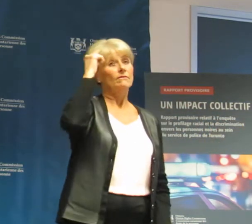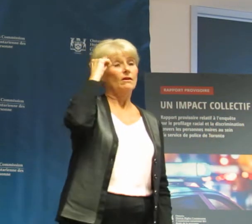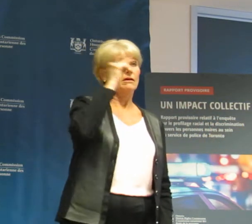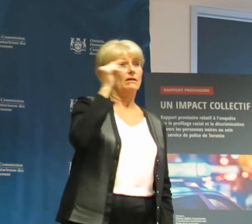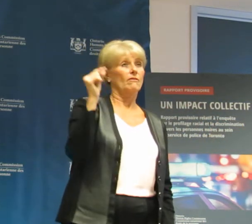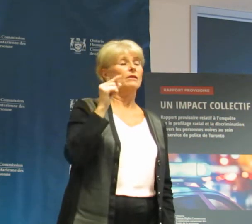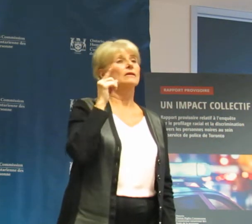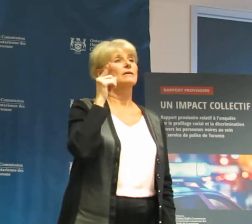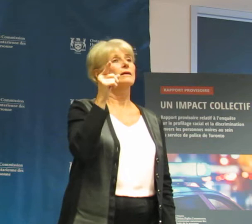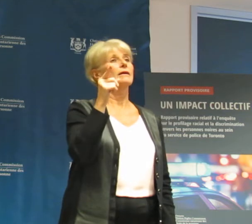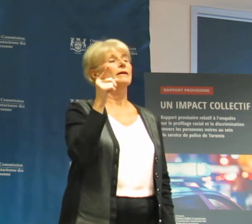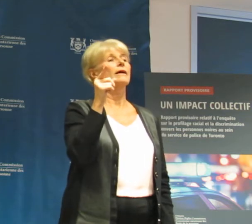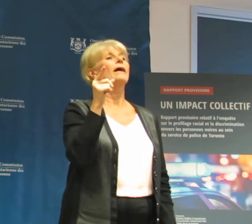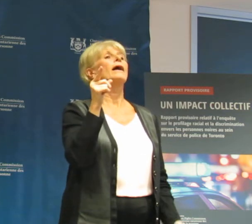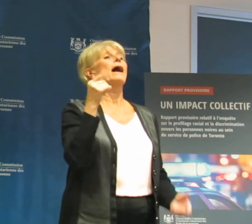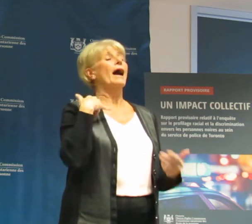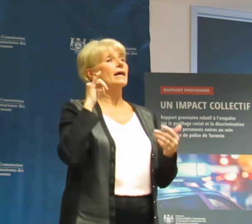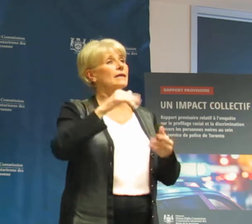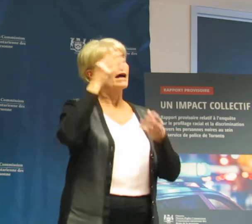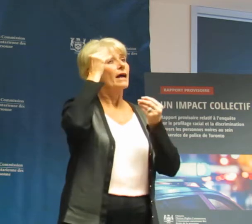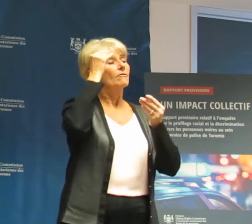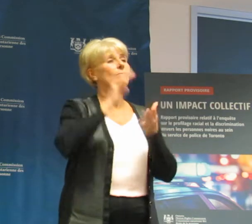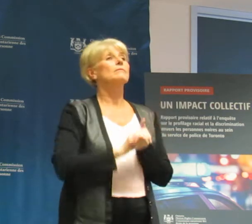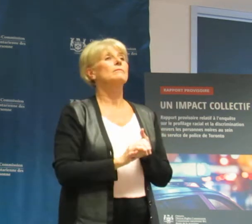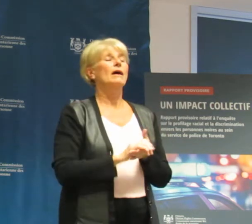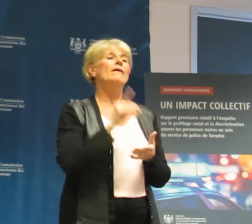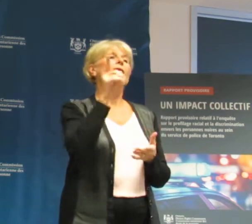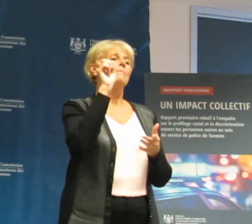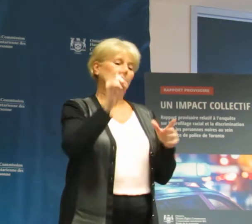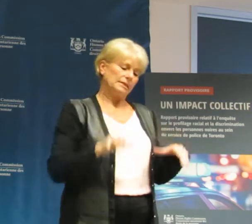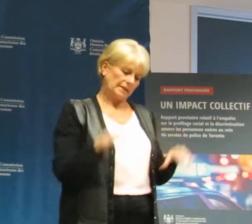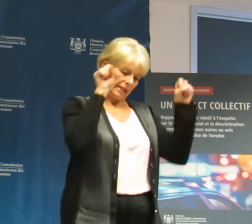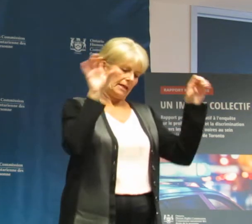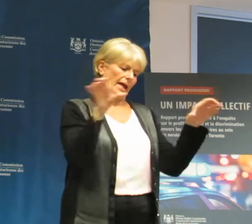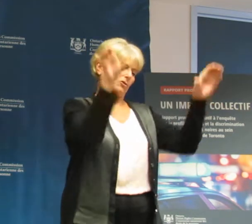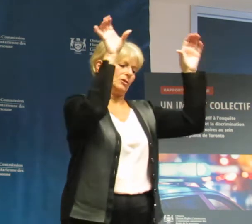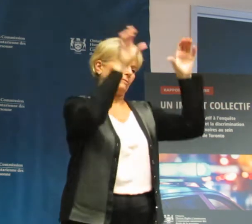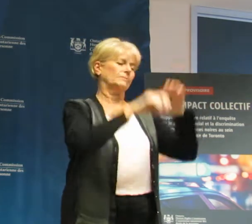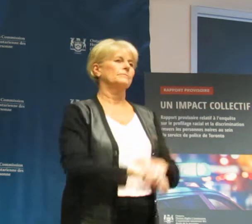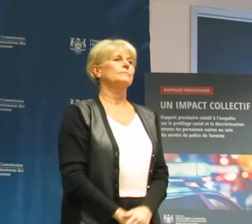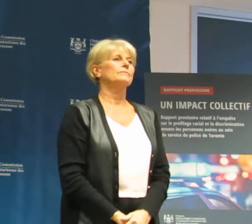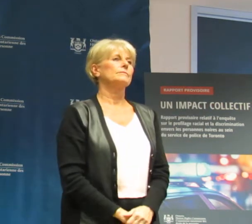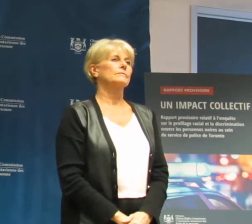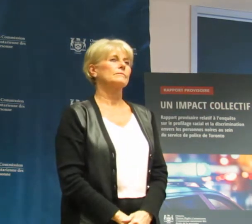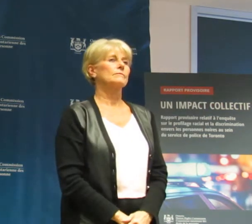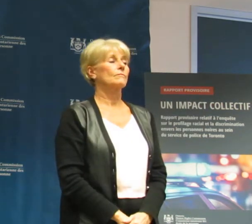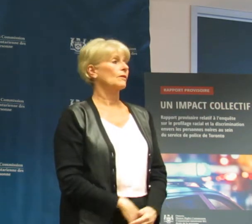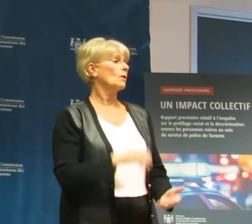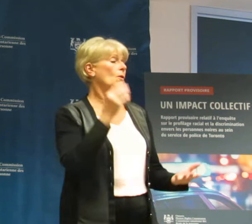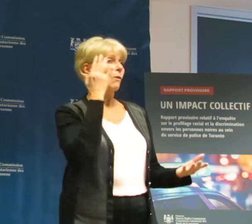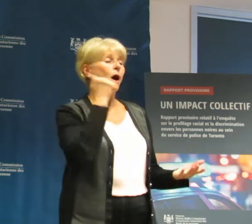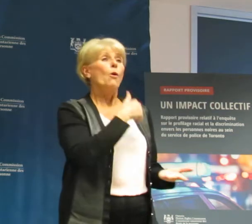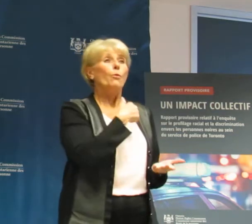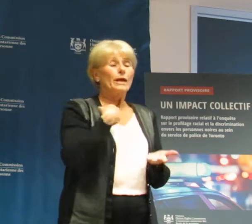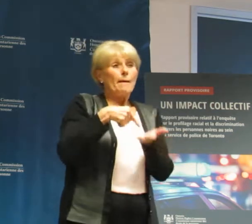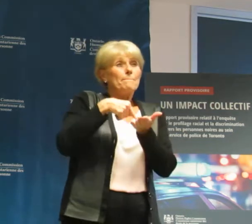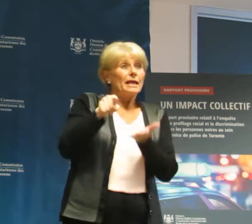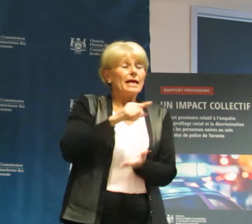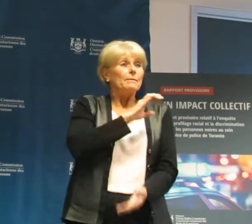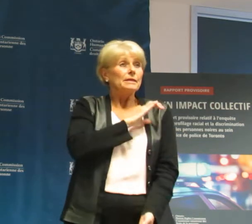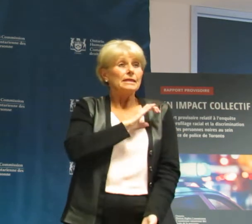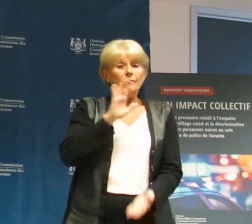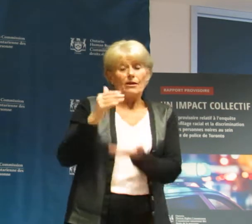government has this information, and they too must act on it. Because we pay police